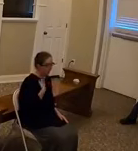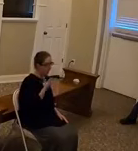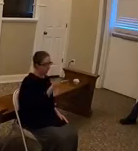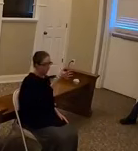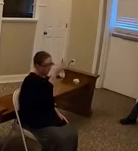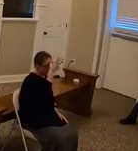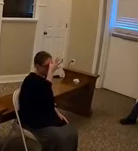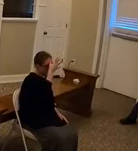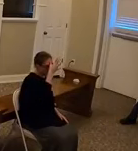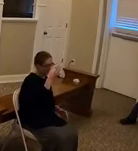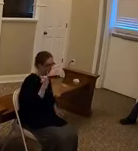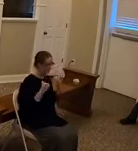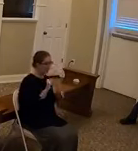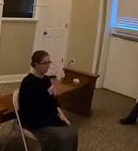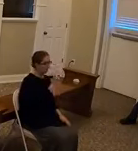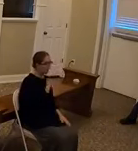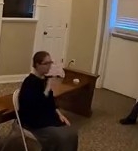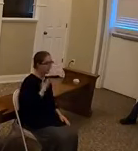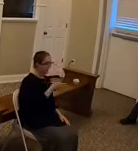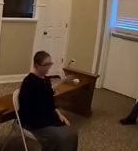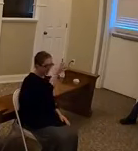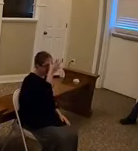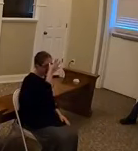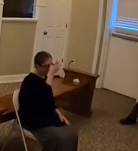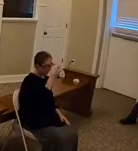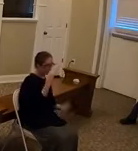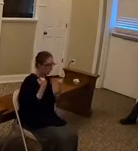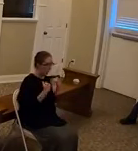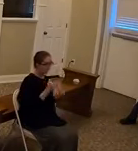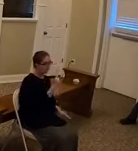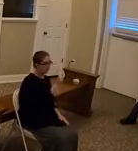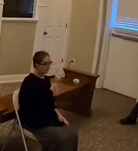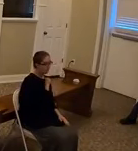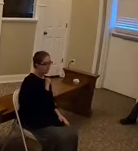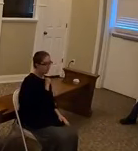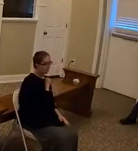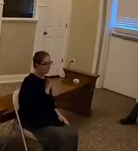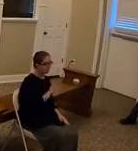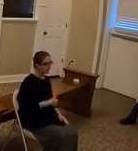my dad has an army. My dad has an army. Hallelujah.